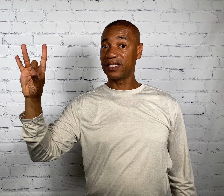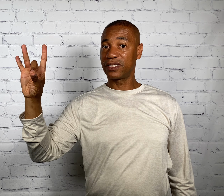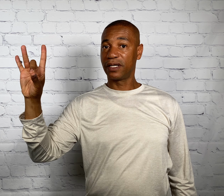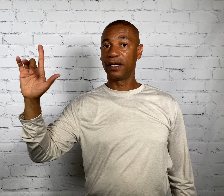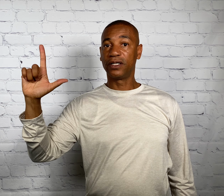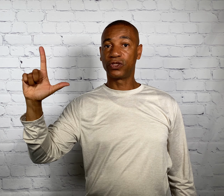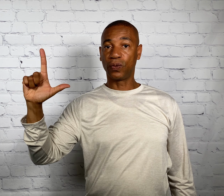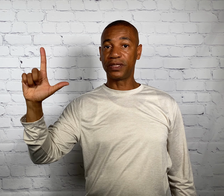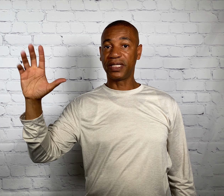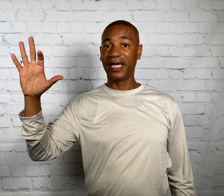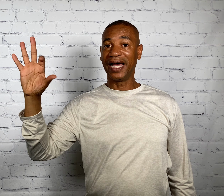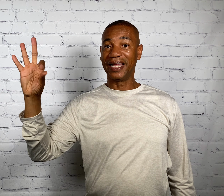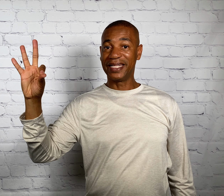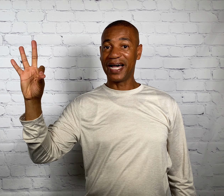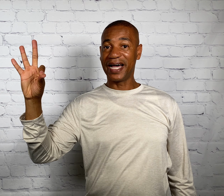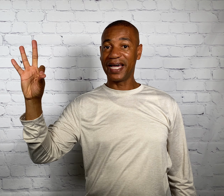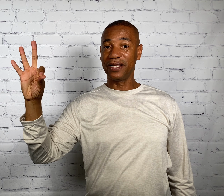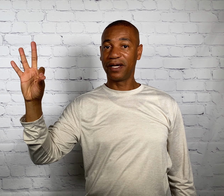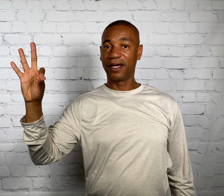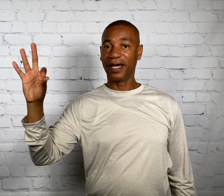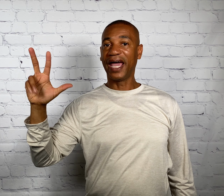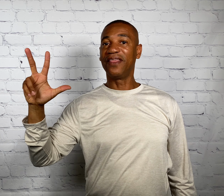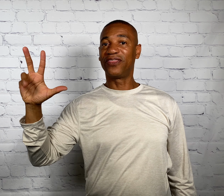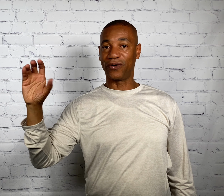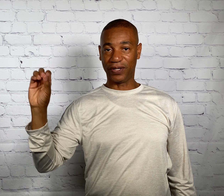28, 29, and 30.